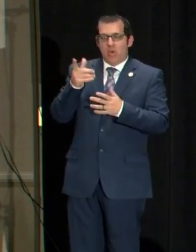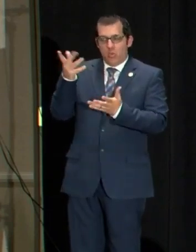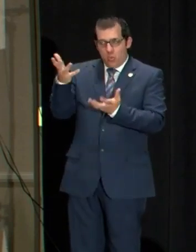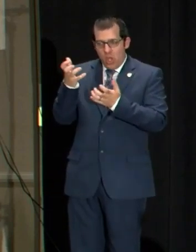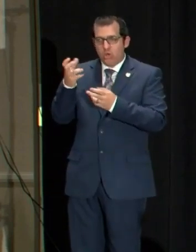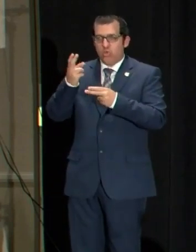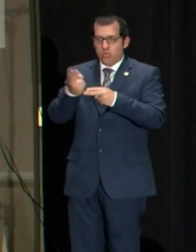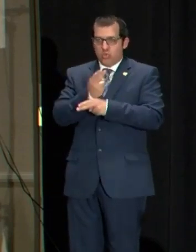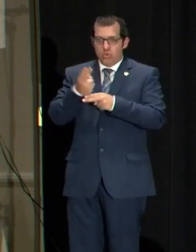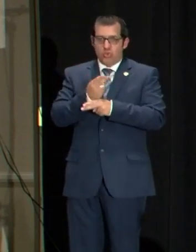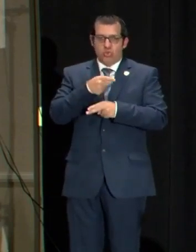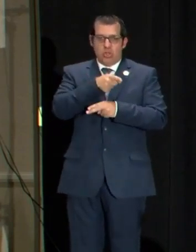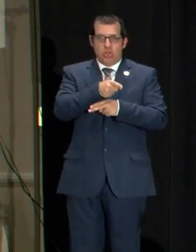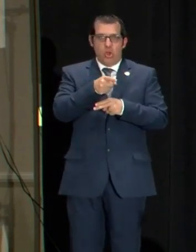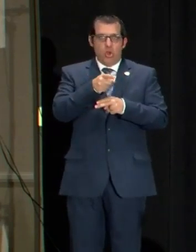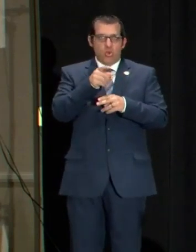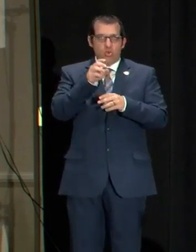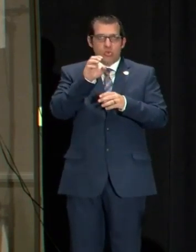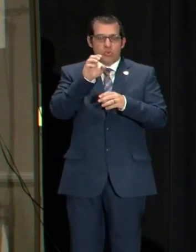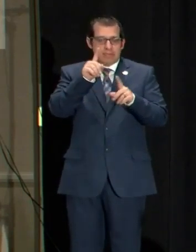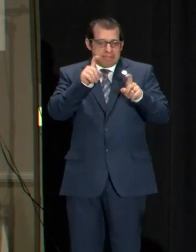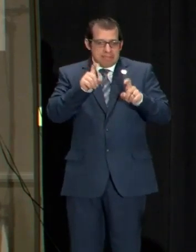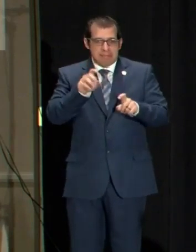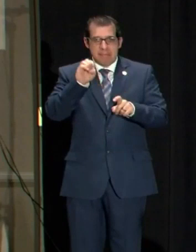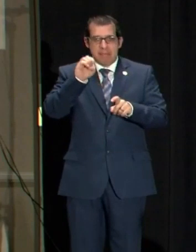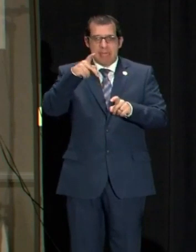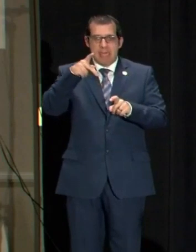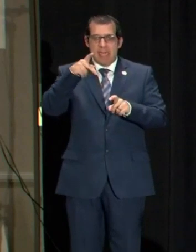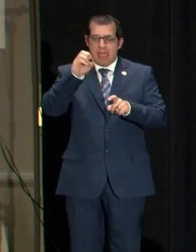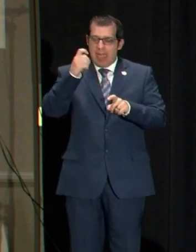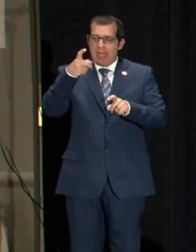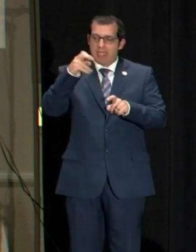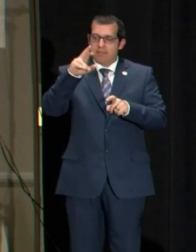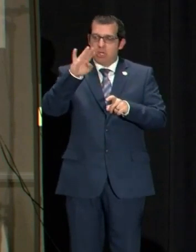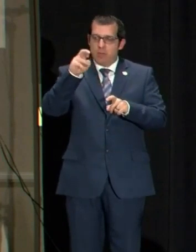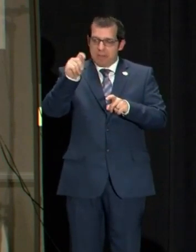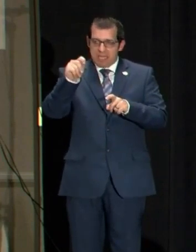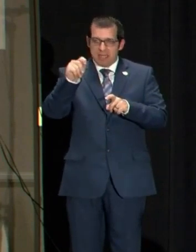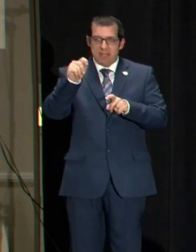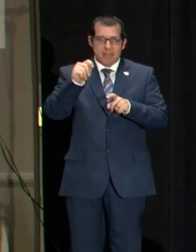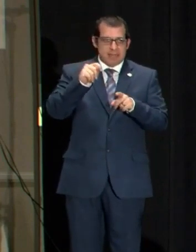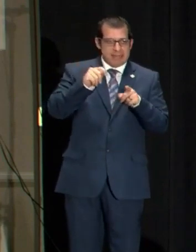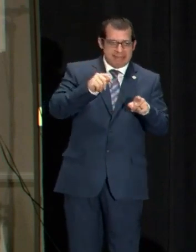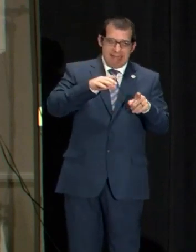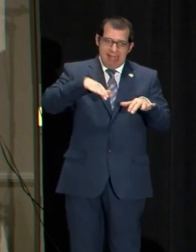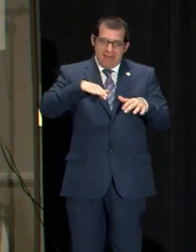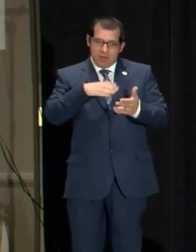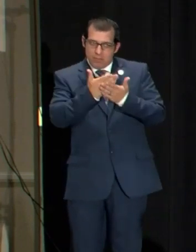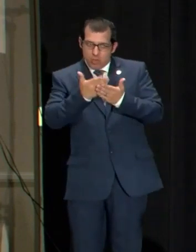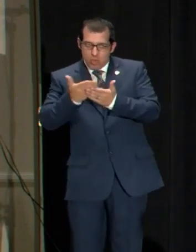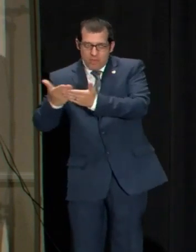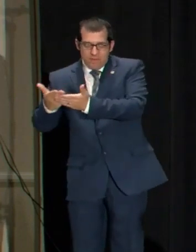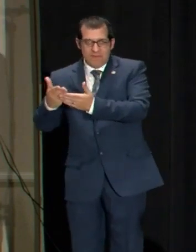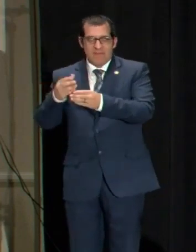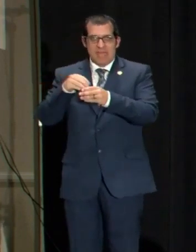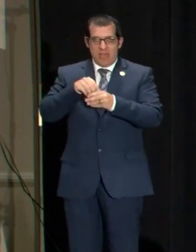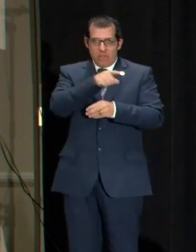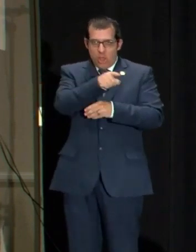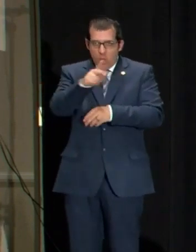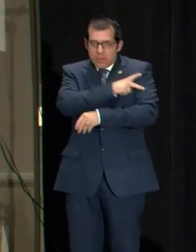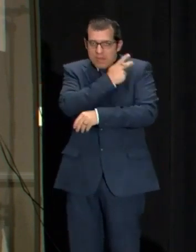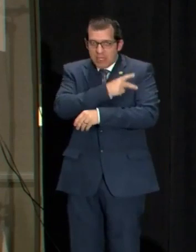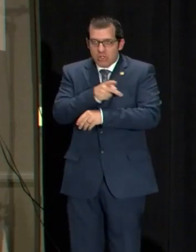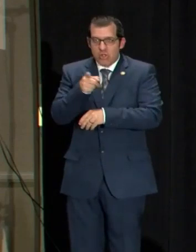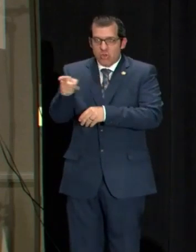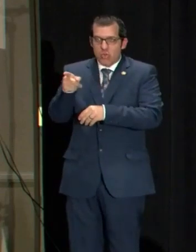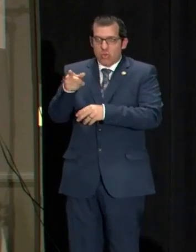use these experimental treatments, or treatments that are not well proven in those patients who